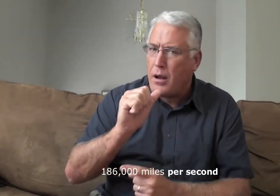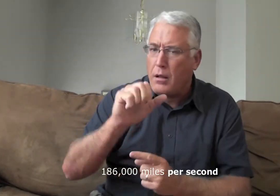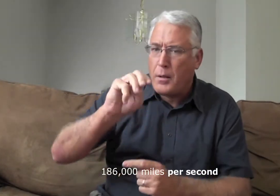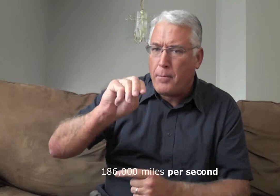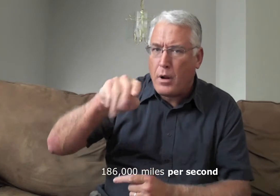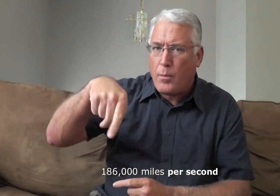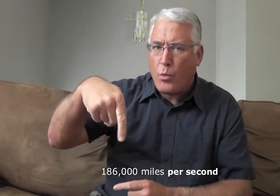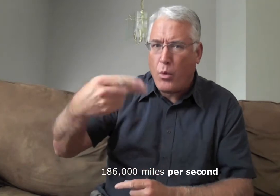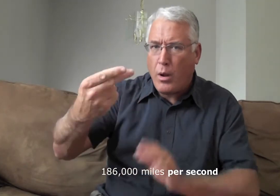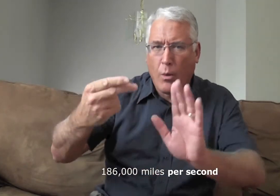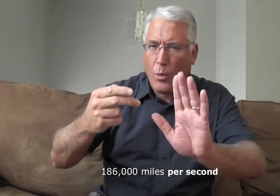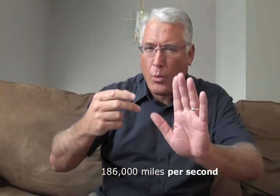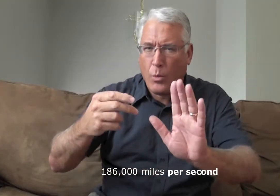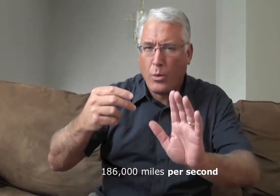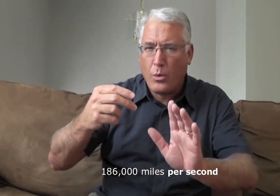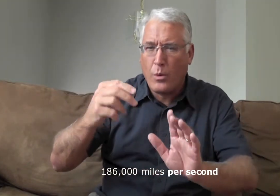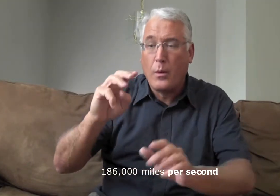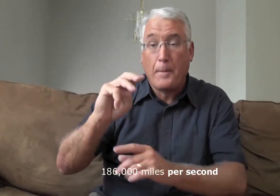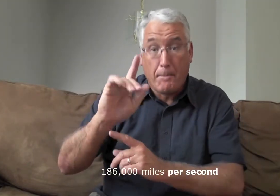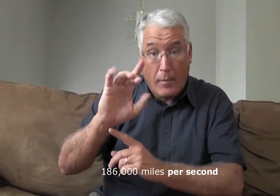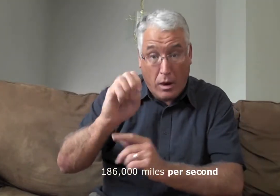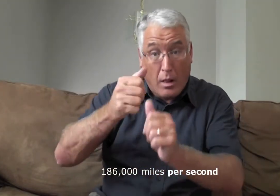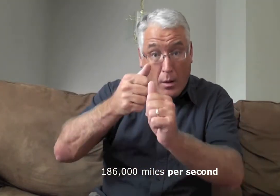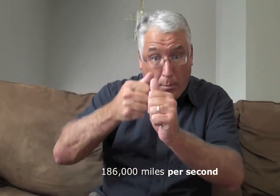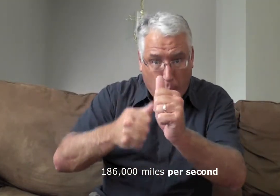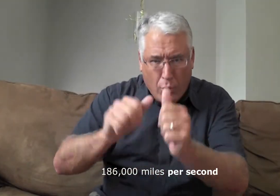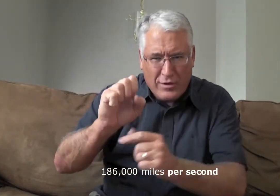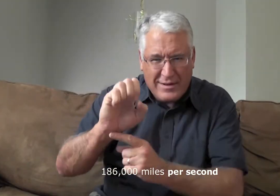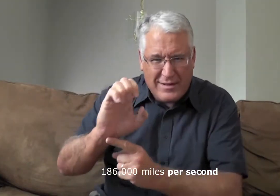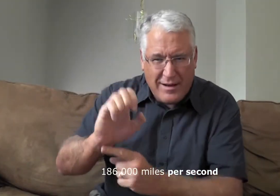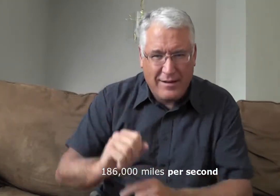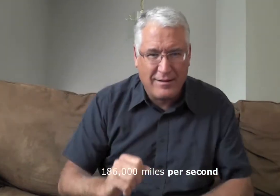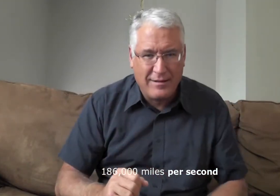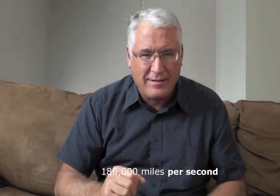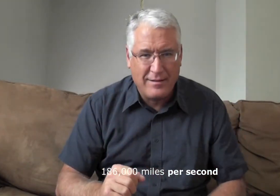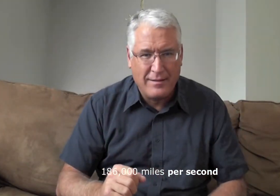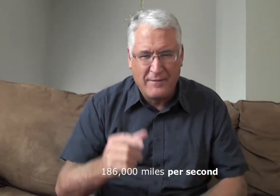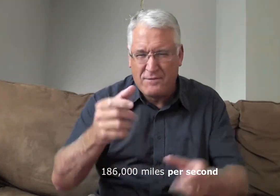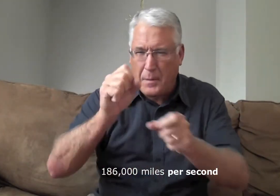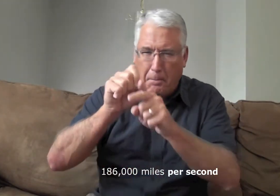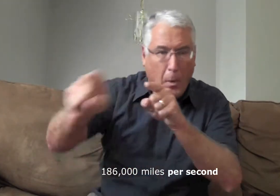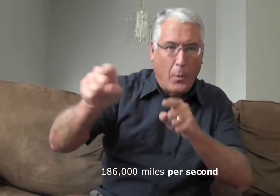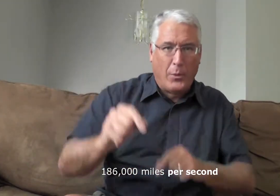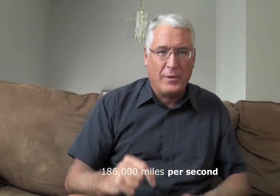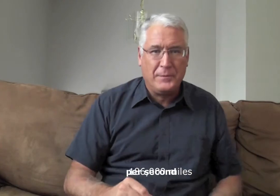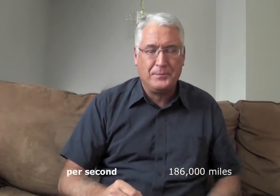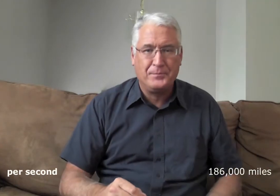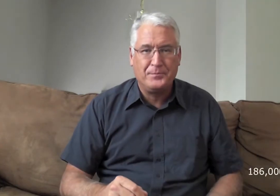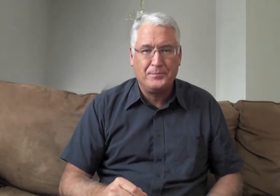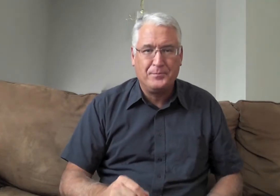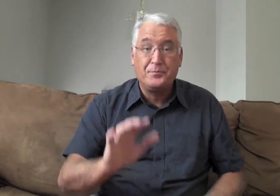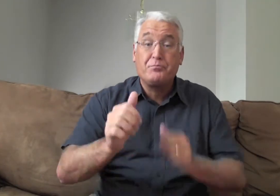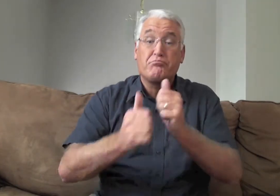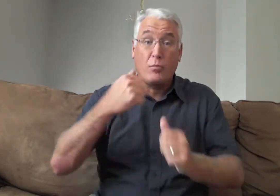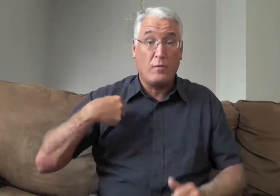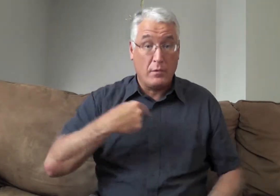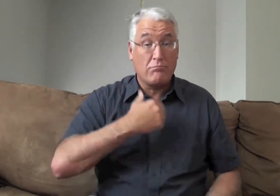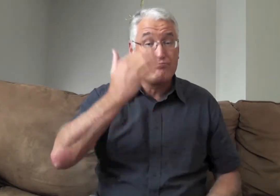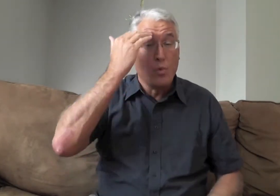186,000 miles per second. Not miles per hour, no. Miles per second. Really fast. You know, most of